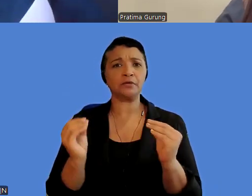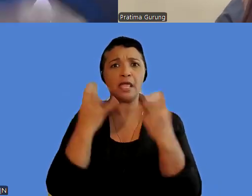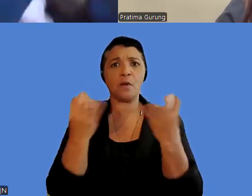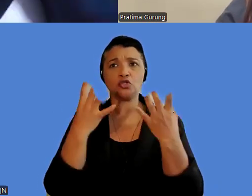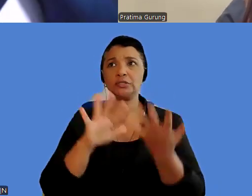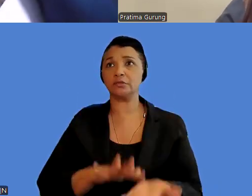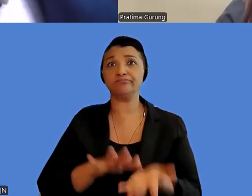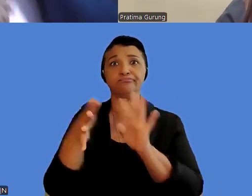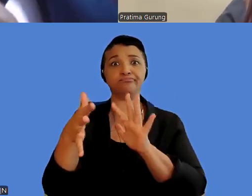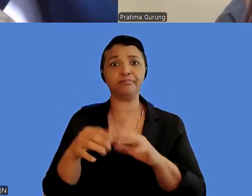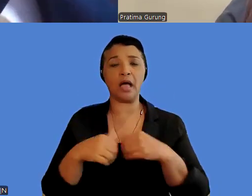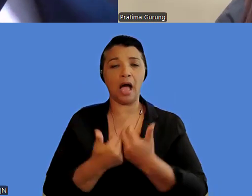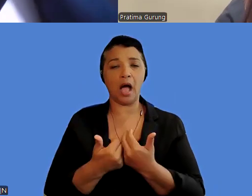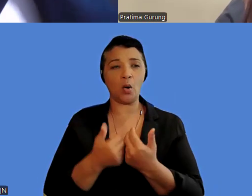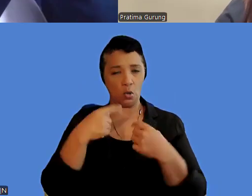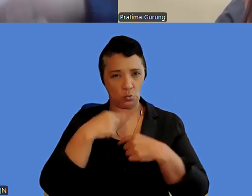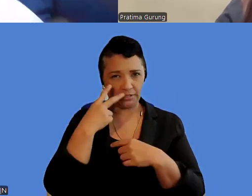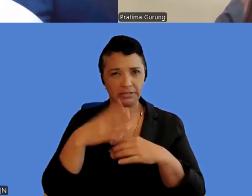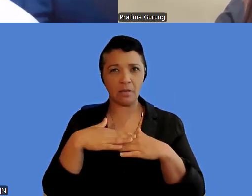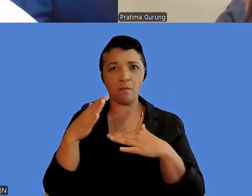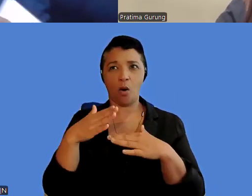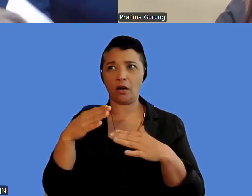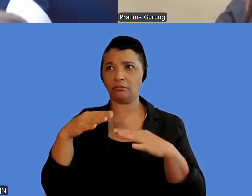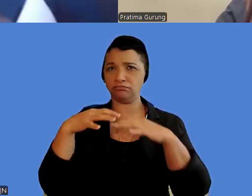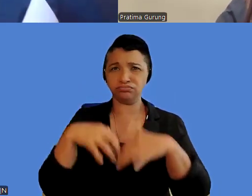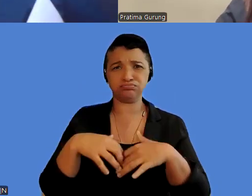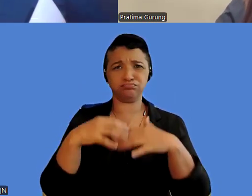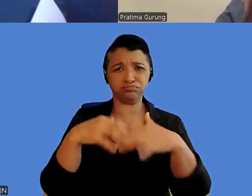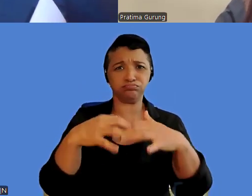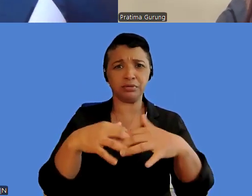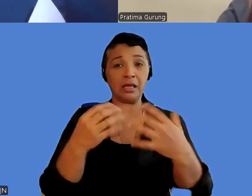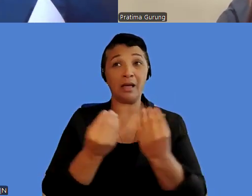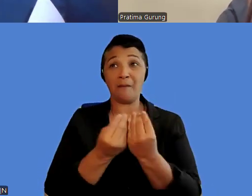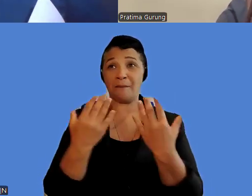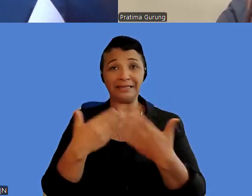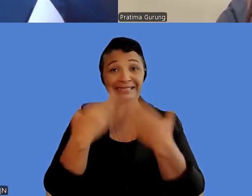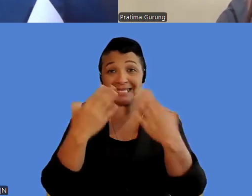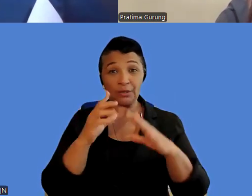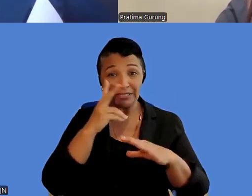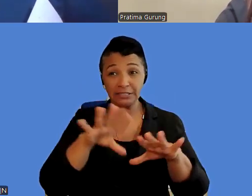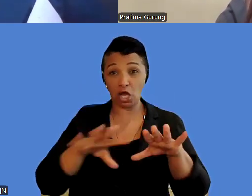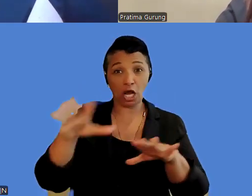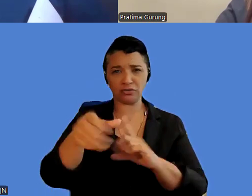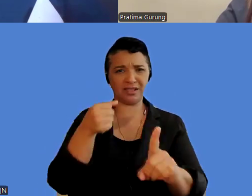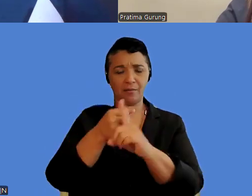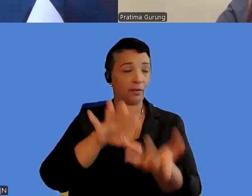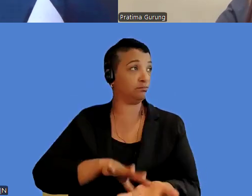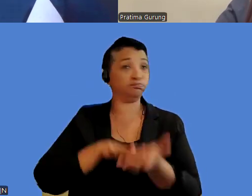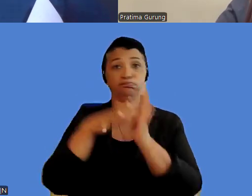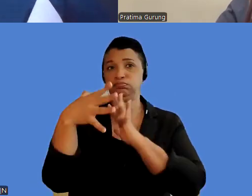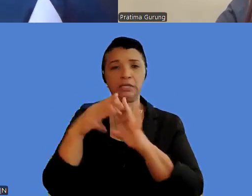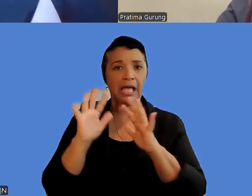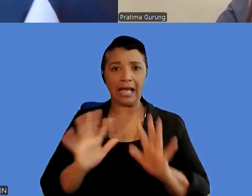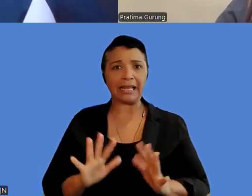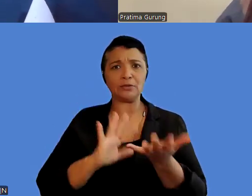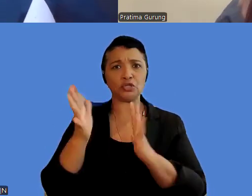that drought, floods, fireside is happening day to day in our countries, and we are in a severe threat of